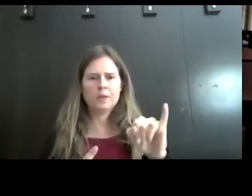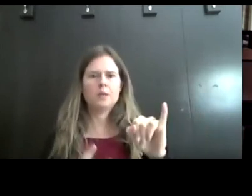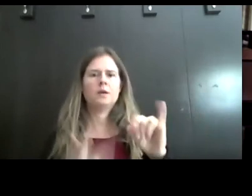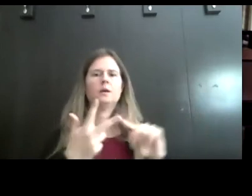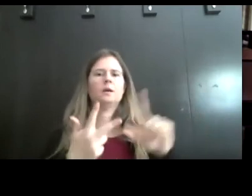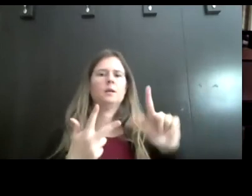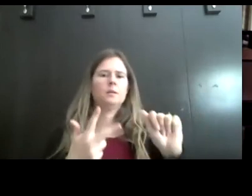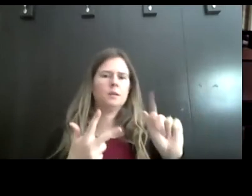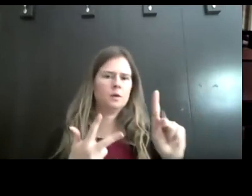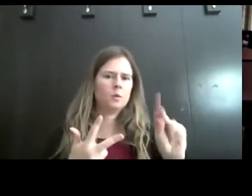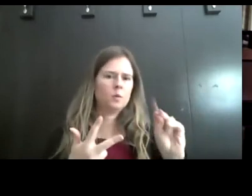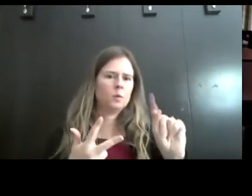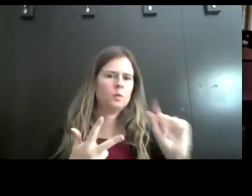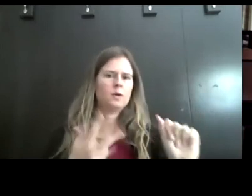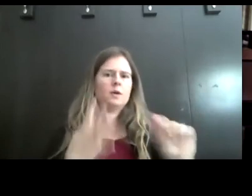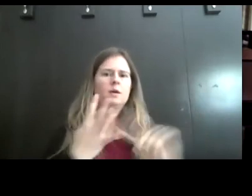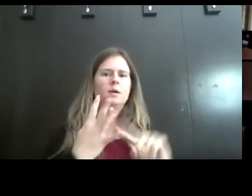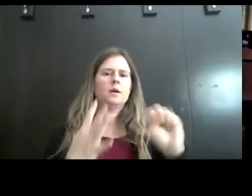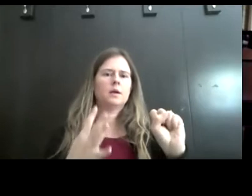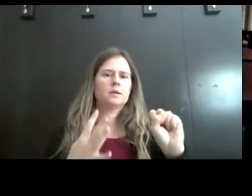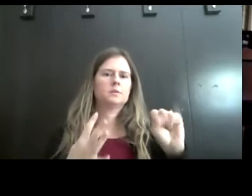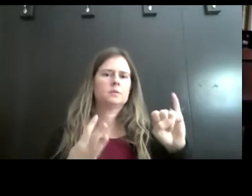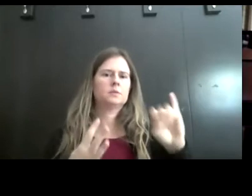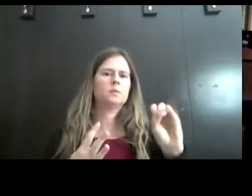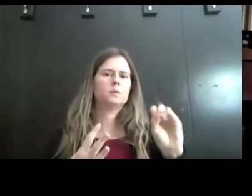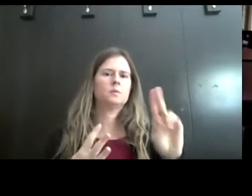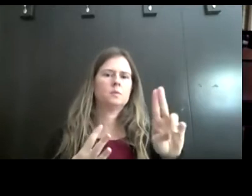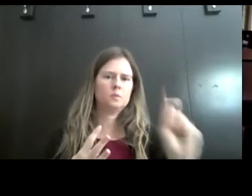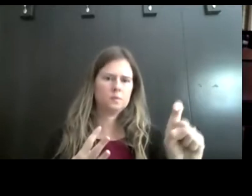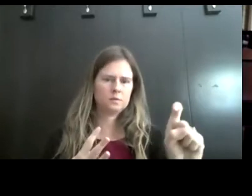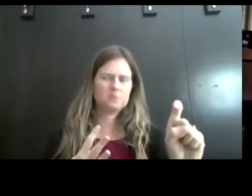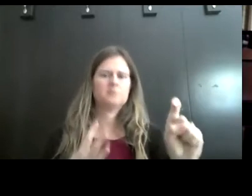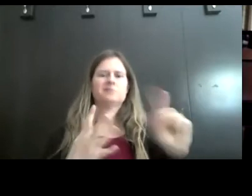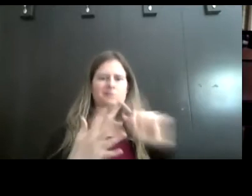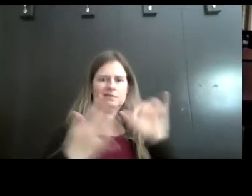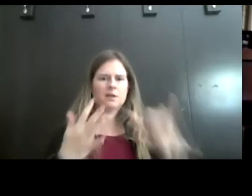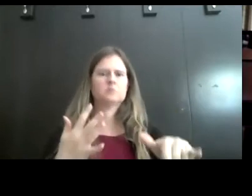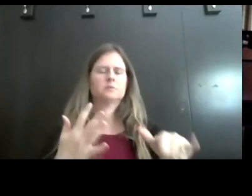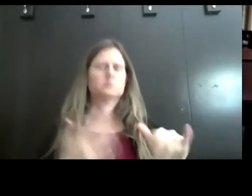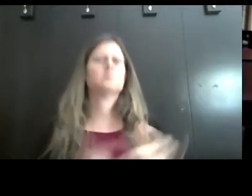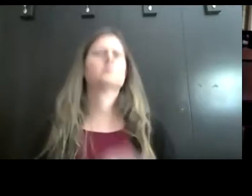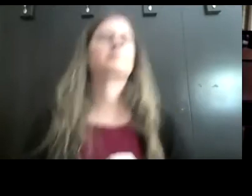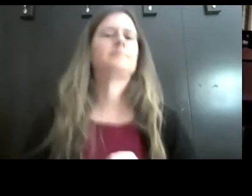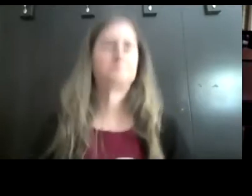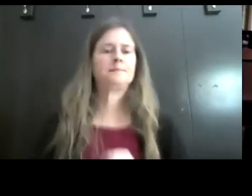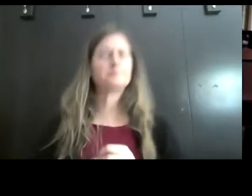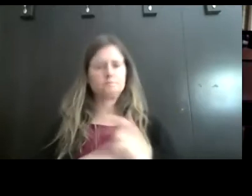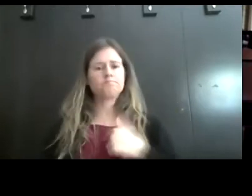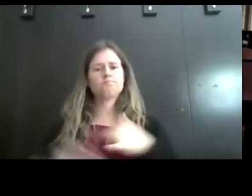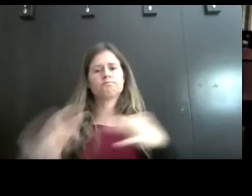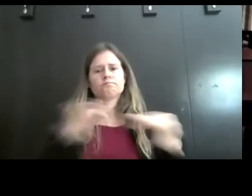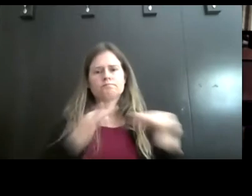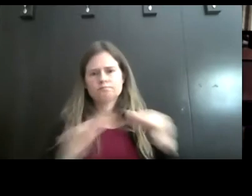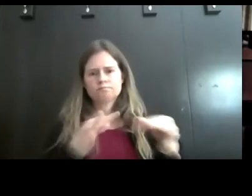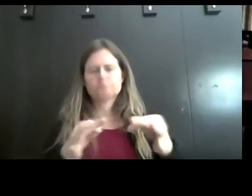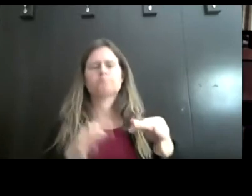difficult process to explain. So to kind of give you an idea of when you're not fairly recognized, mostly it's